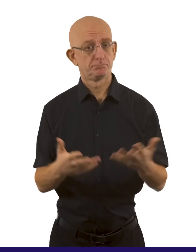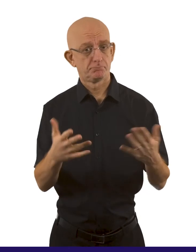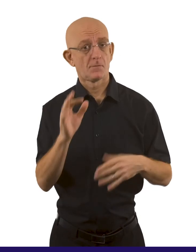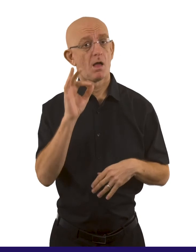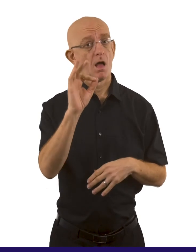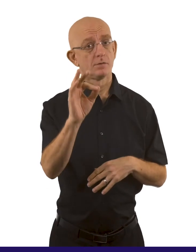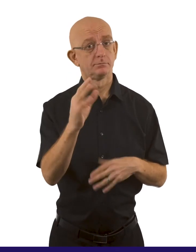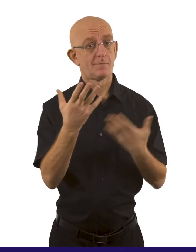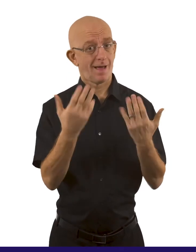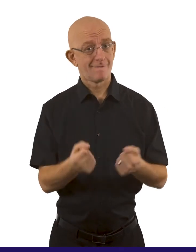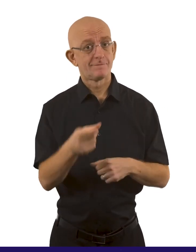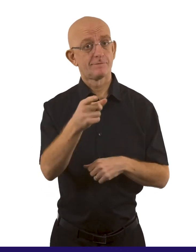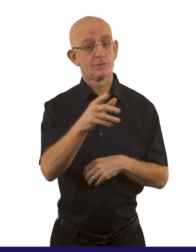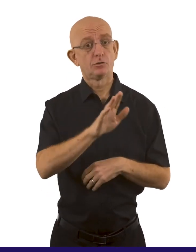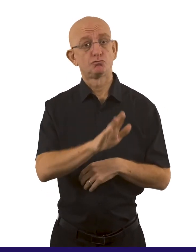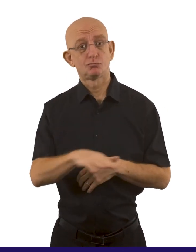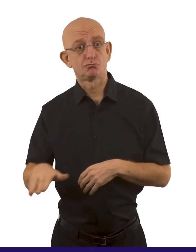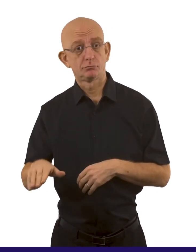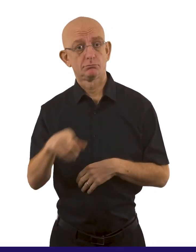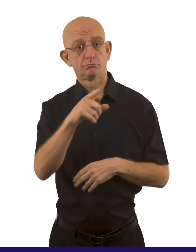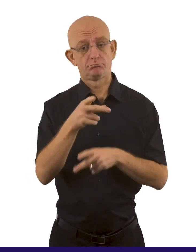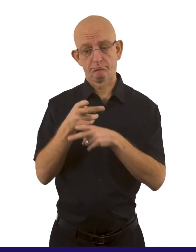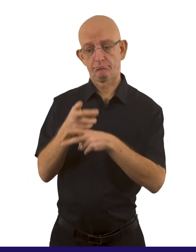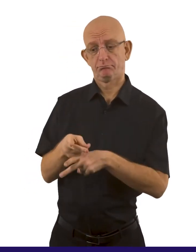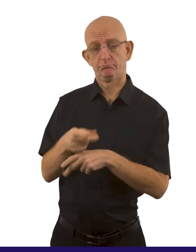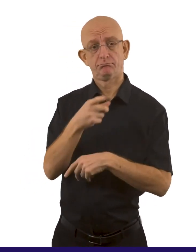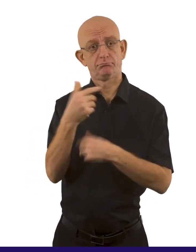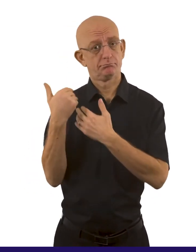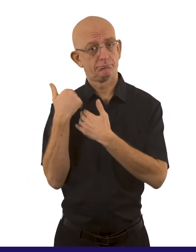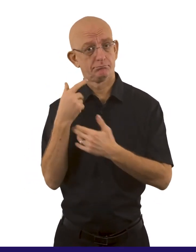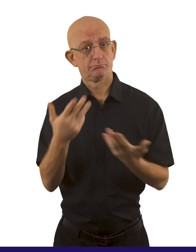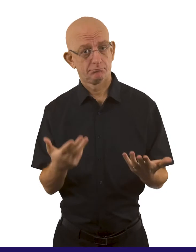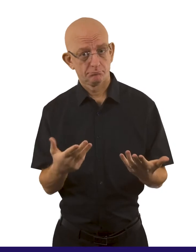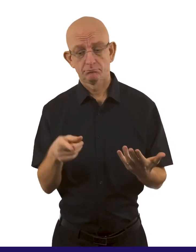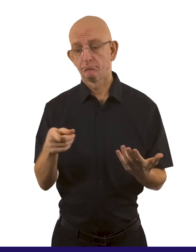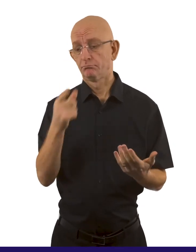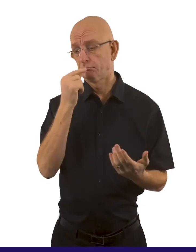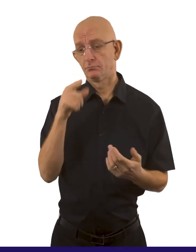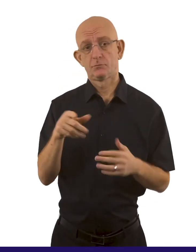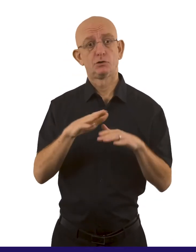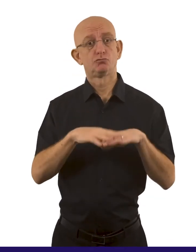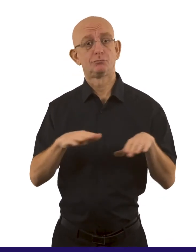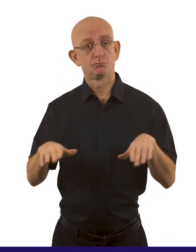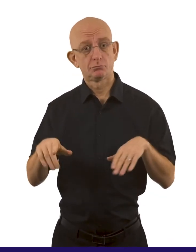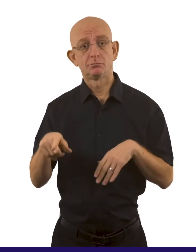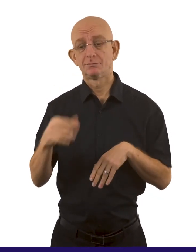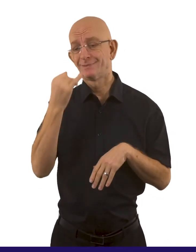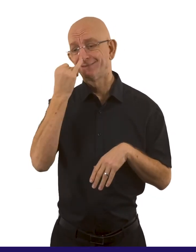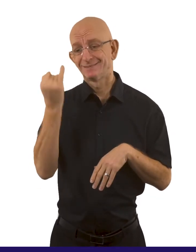Question 22. Do you have any dependent children? Open brackets. This includes children